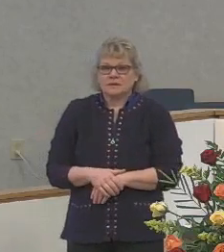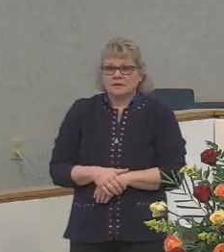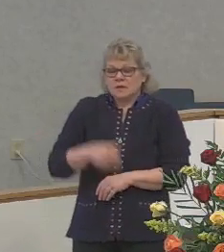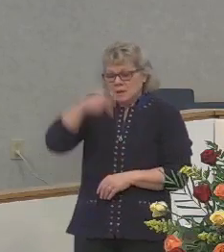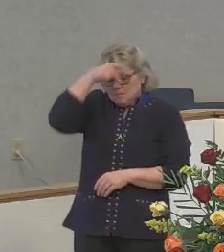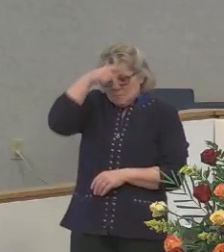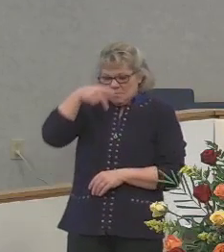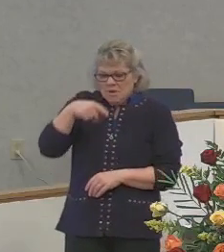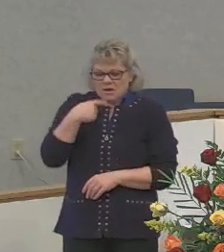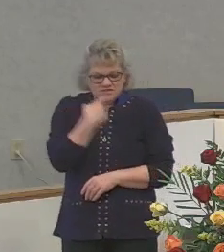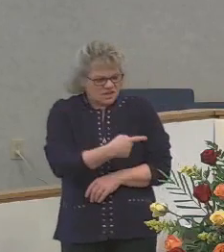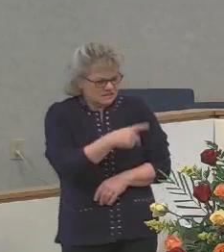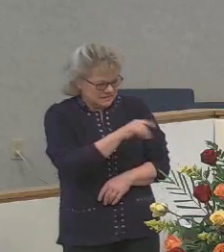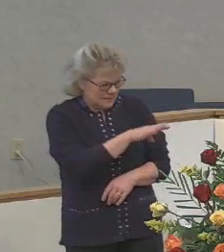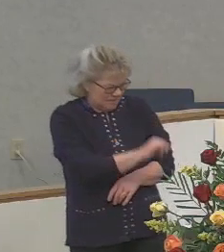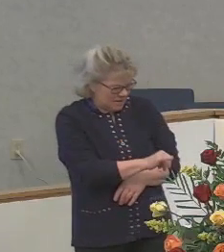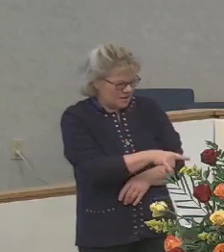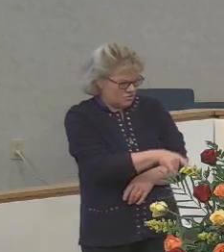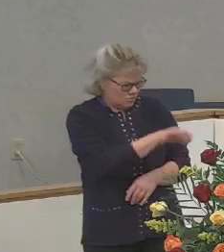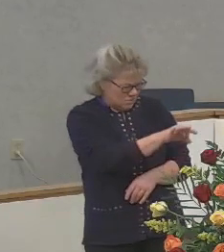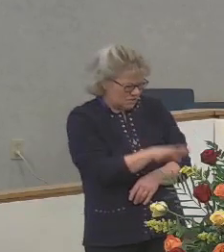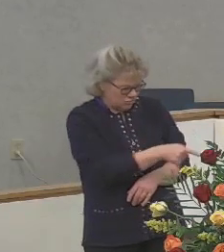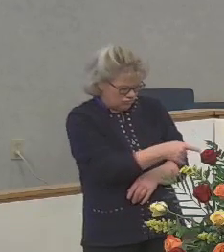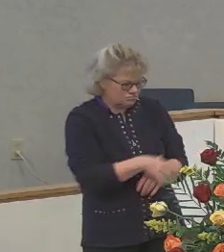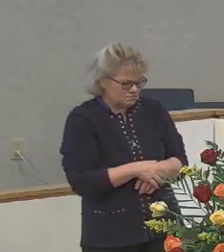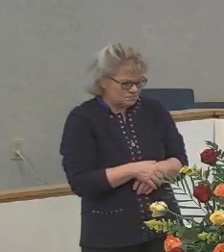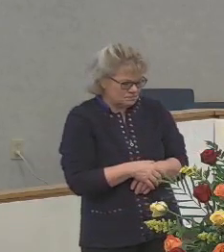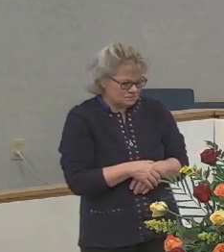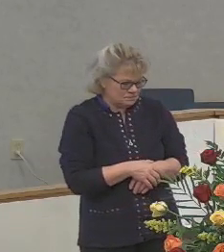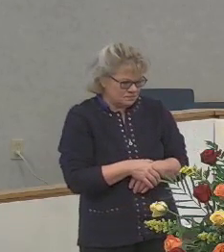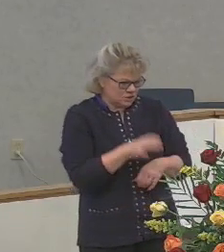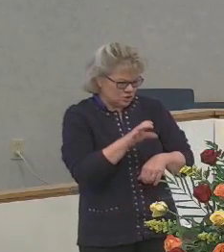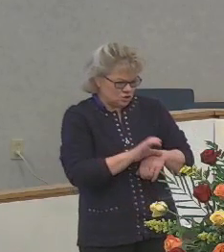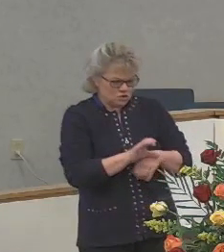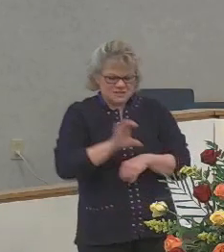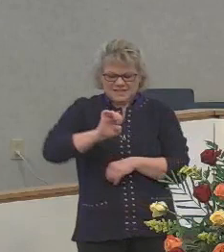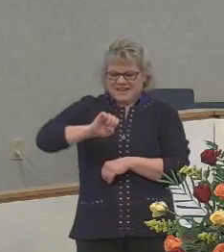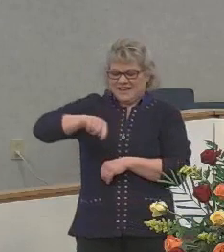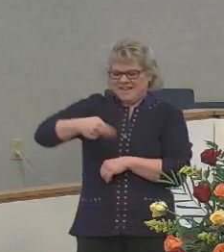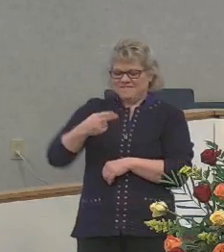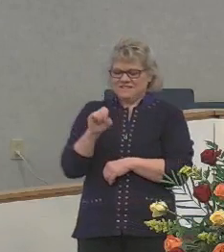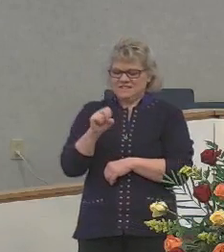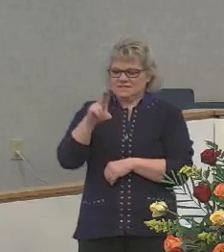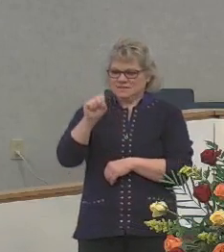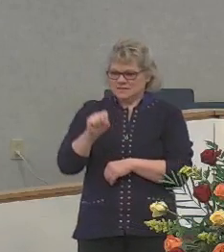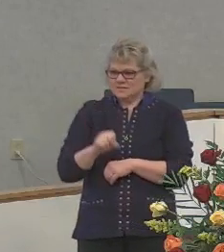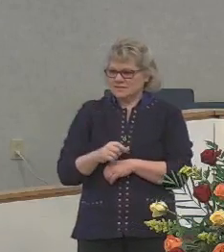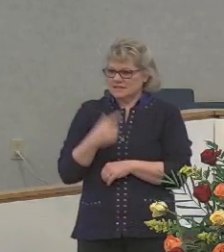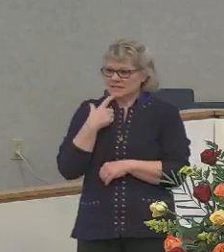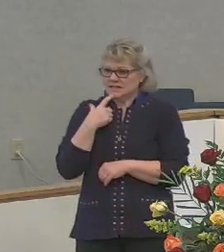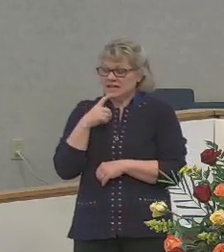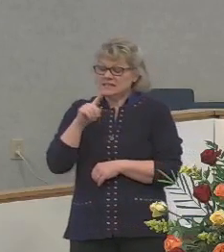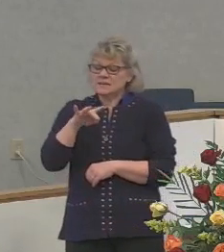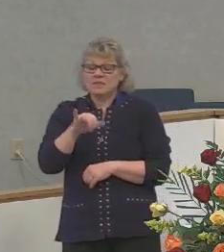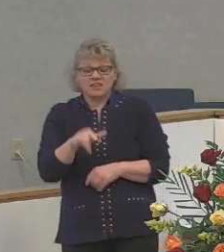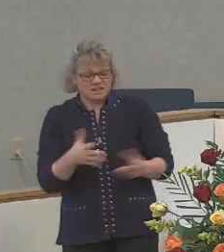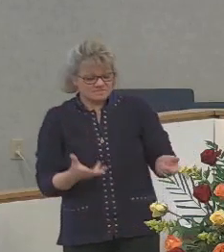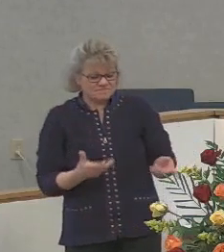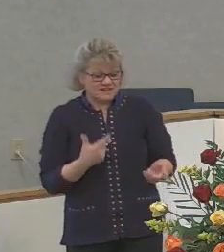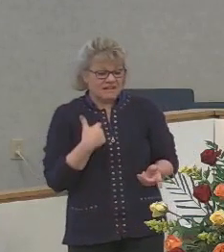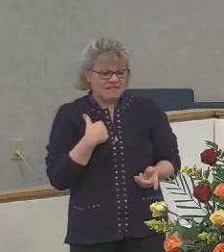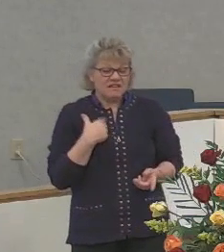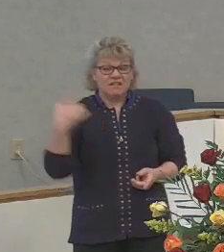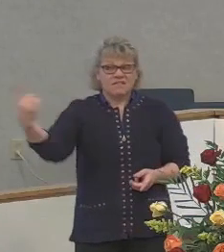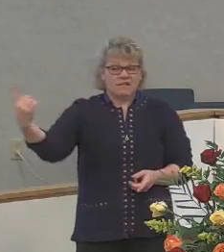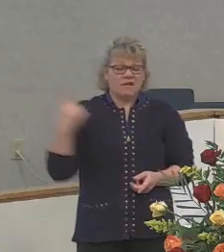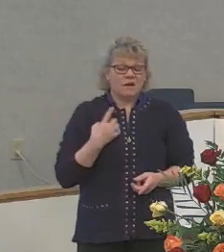to young Timothy, who is pastoring at the church of Ephesus, he says, "Timothy, they are coming